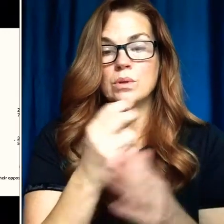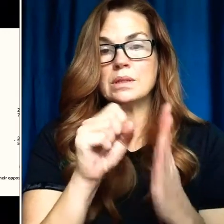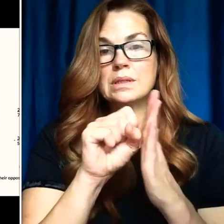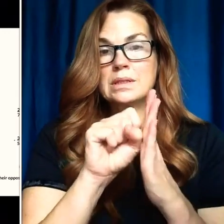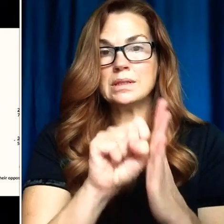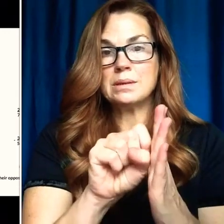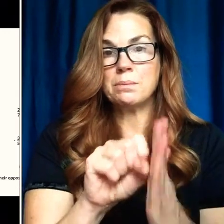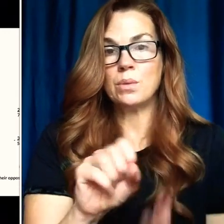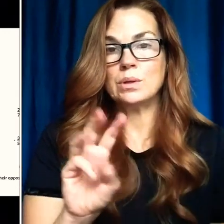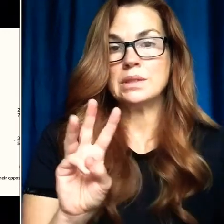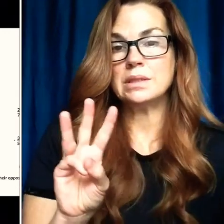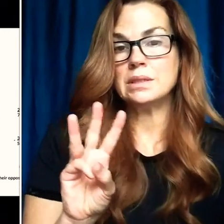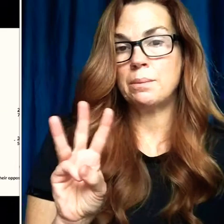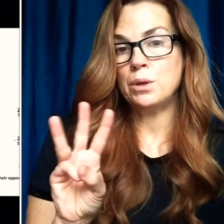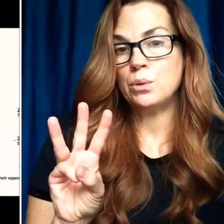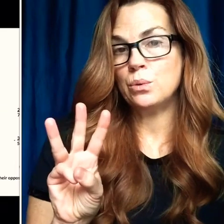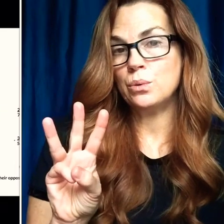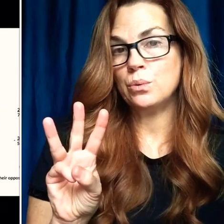include all of those natural numbers